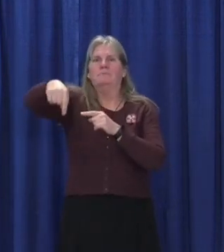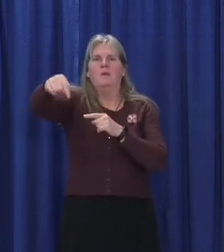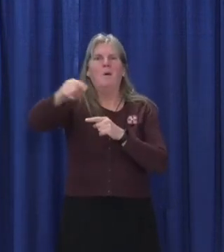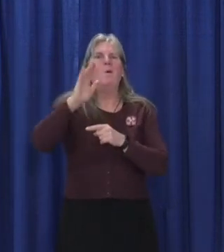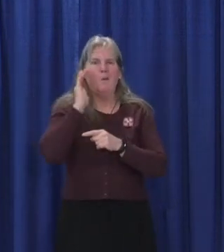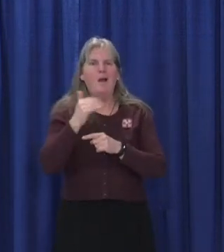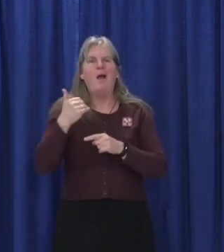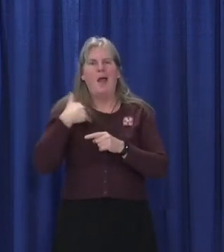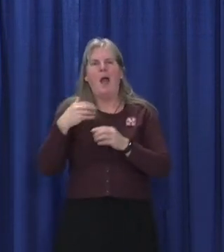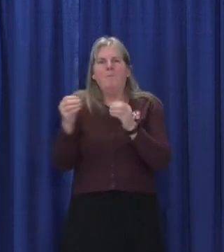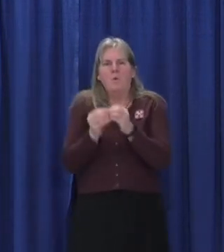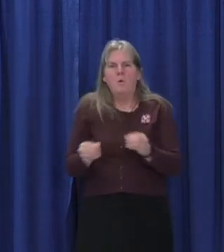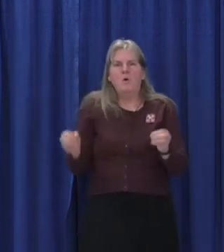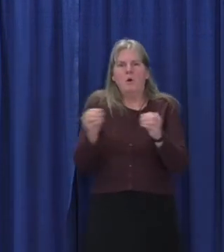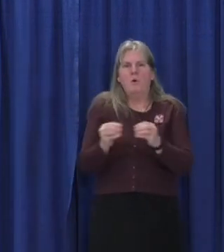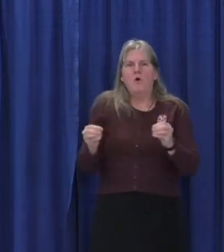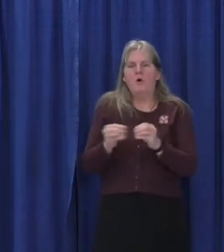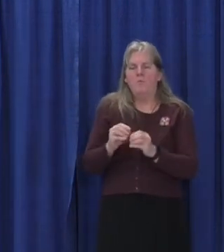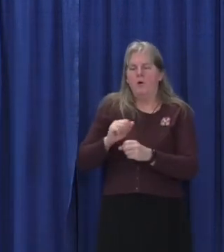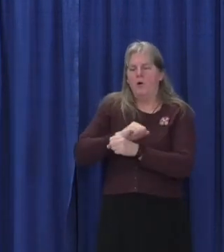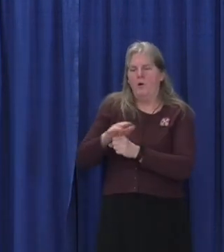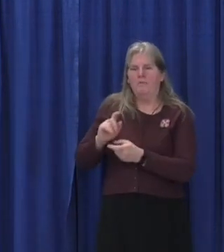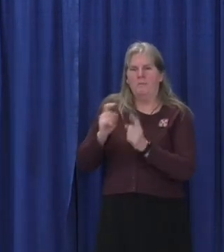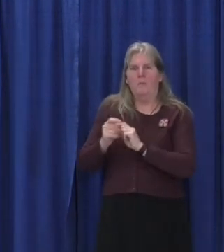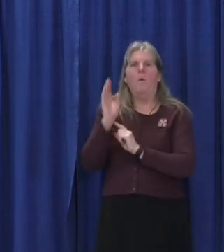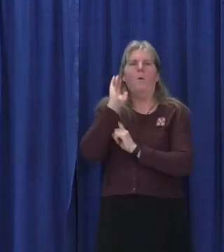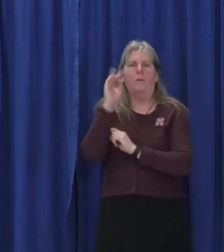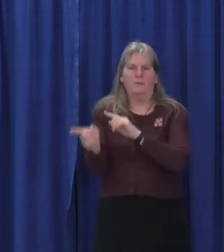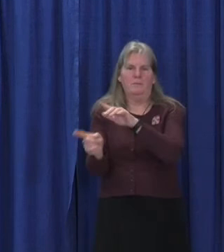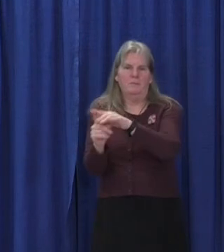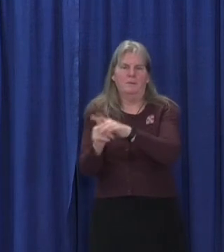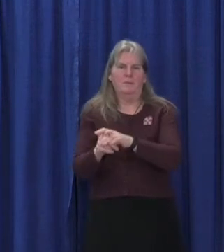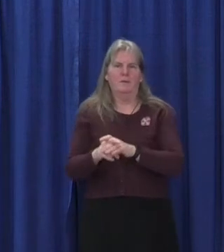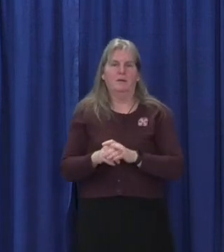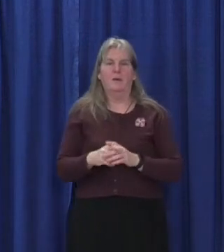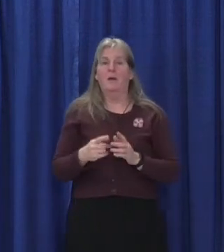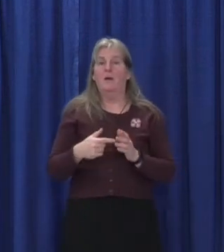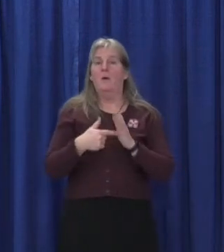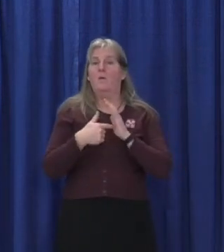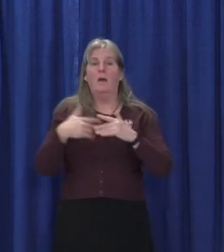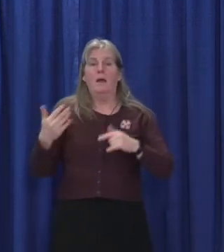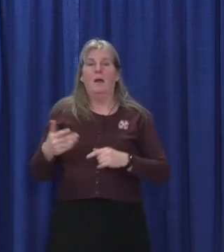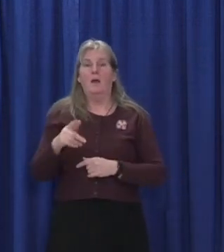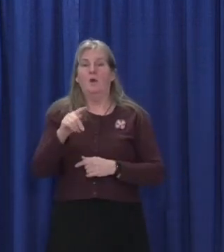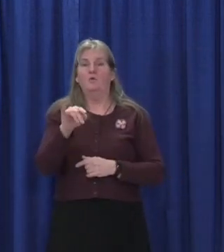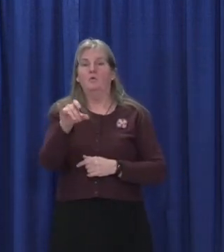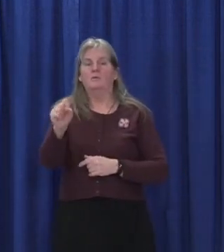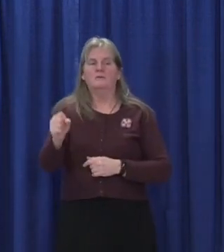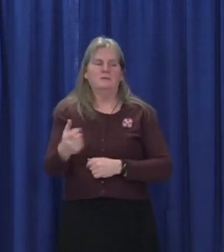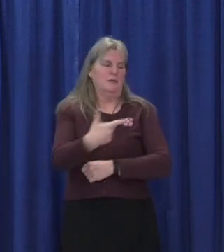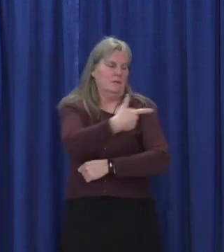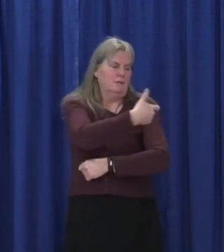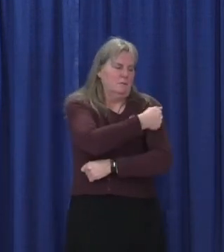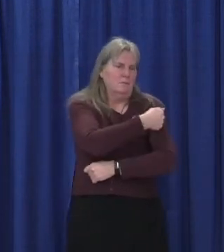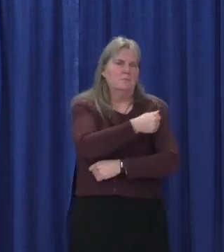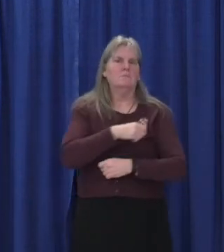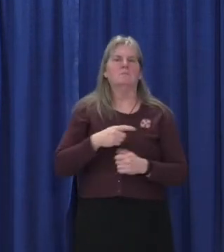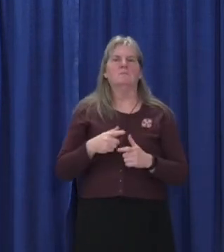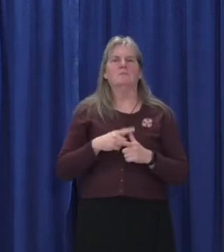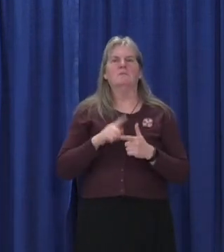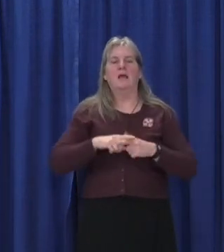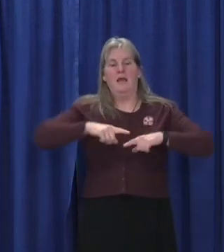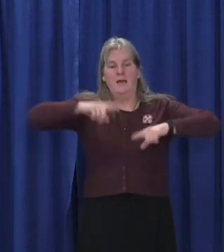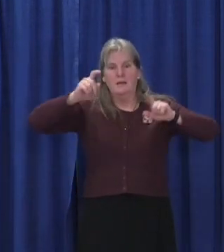new variants. The tools are immunization, testing, and case and contact